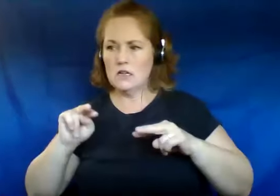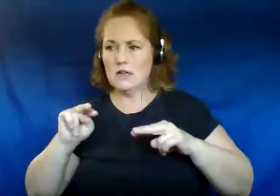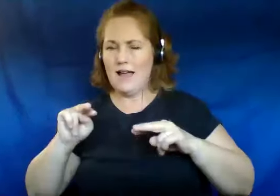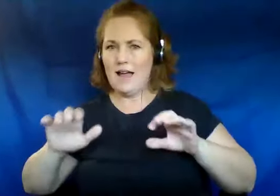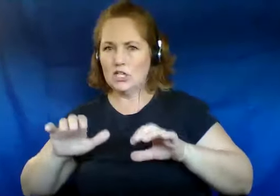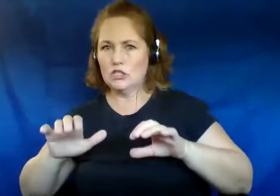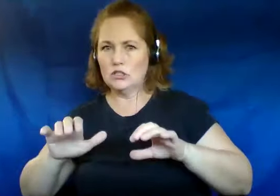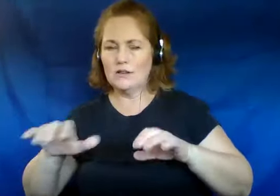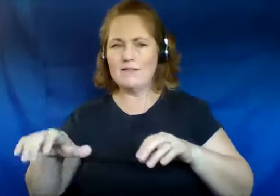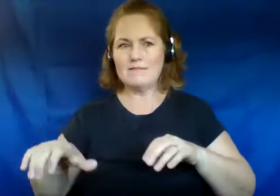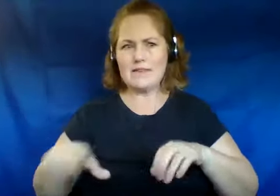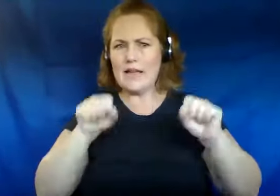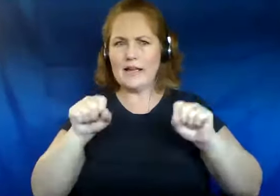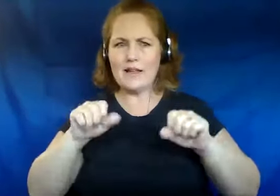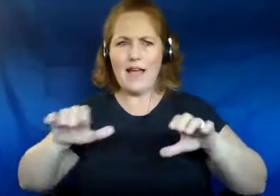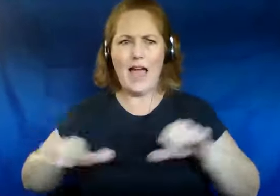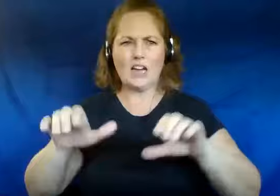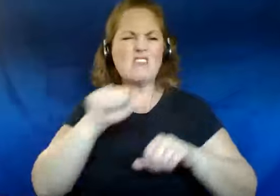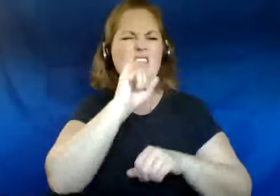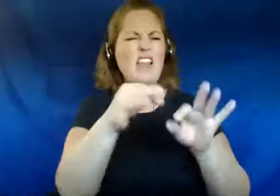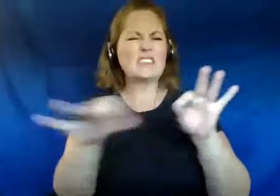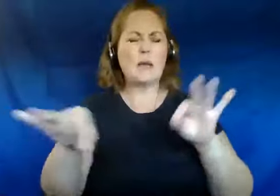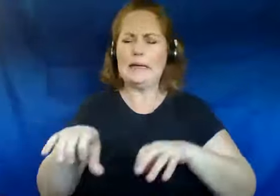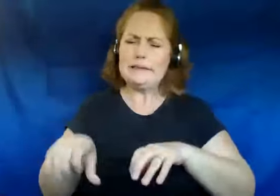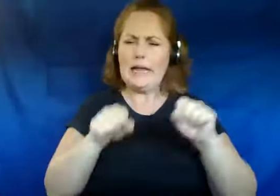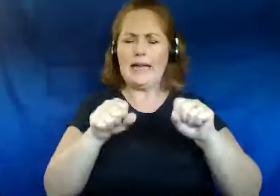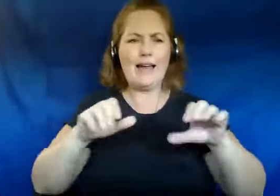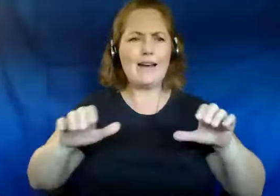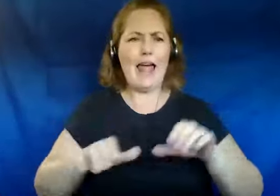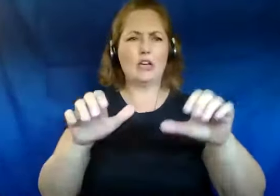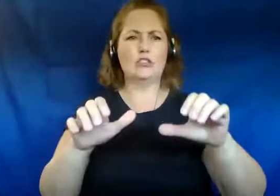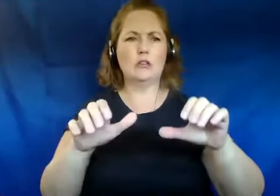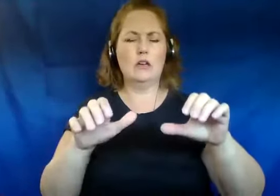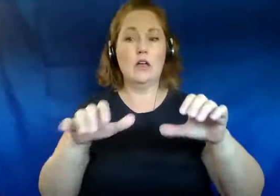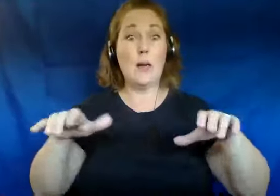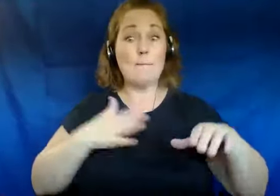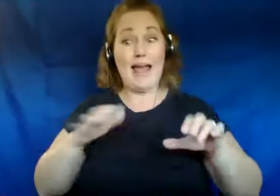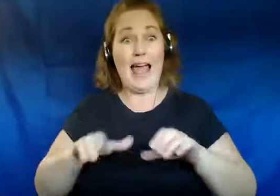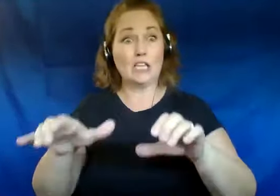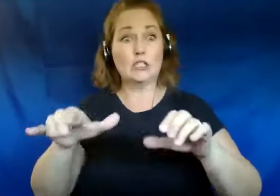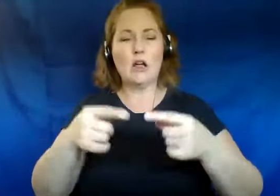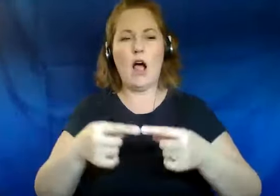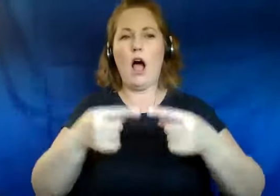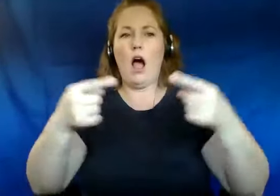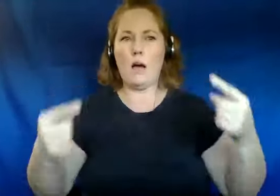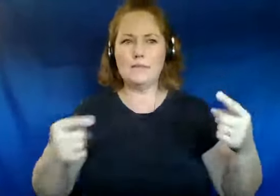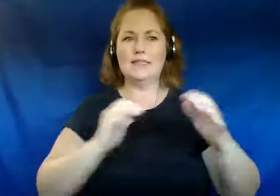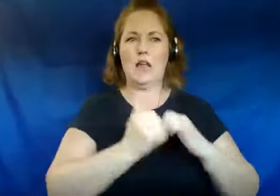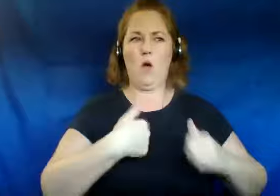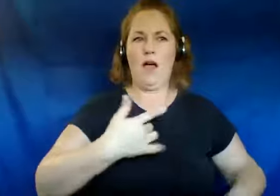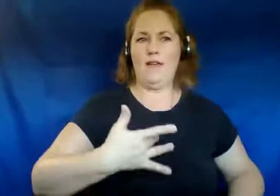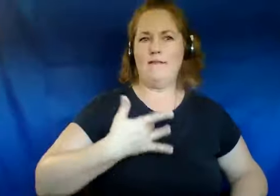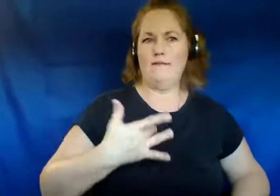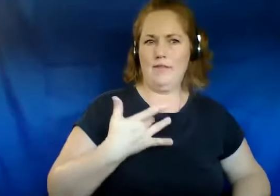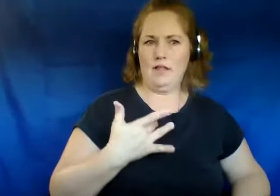statement. Take an action contrary to the way I feel. And I do that a lot. I